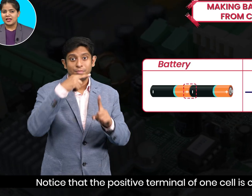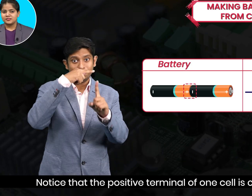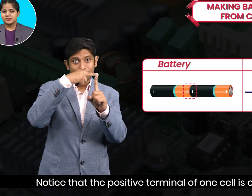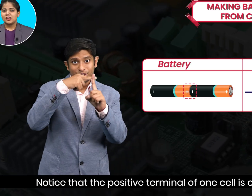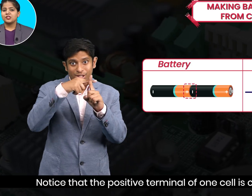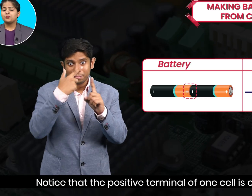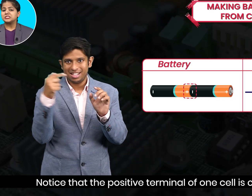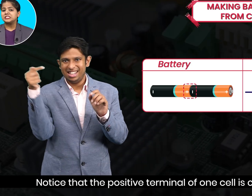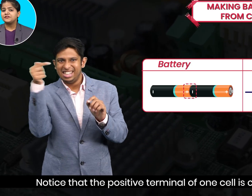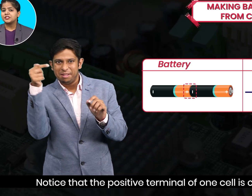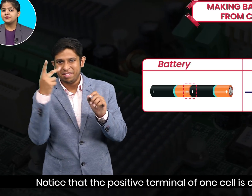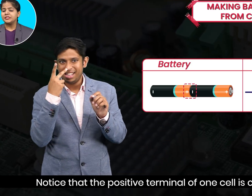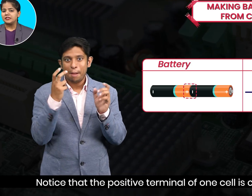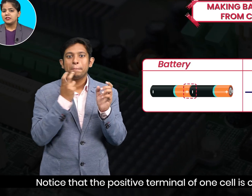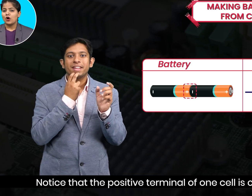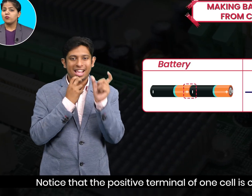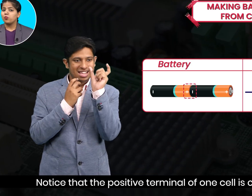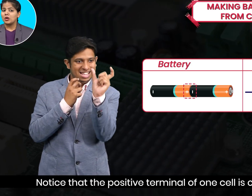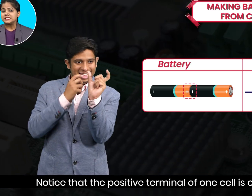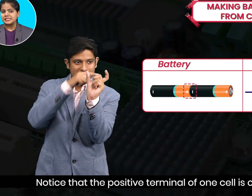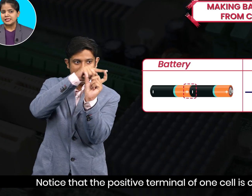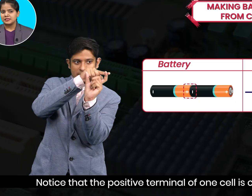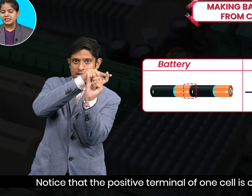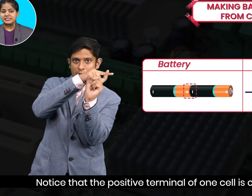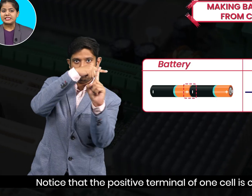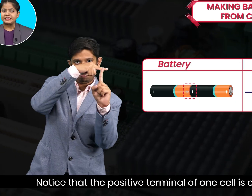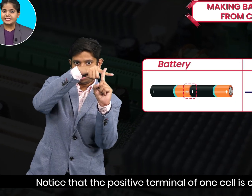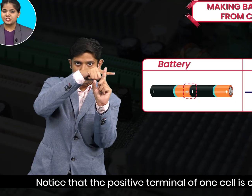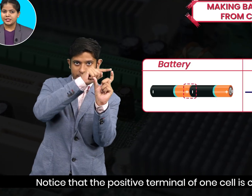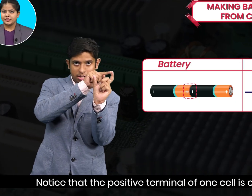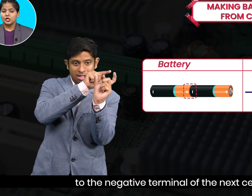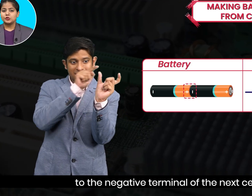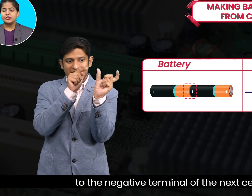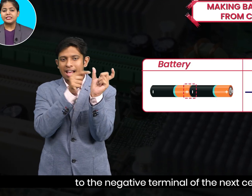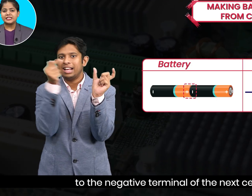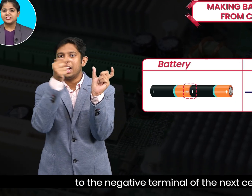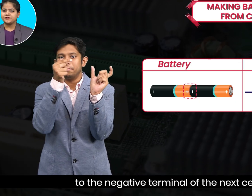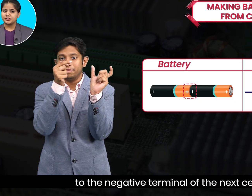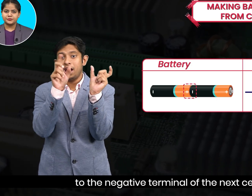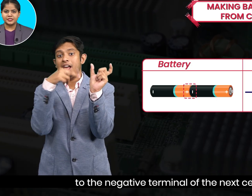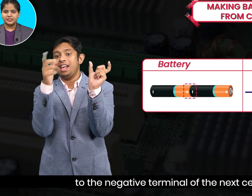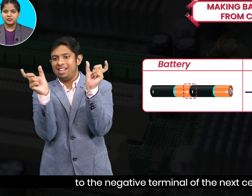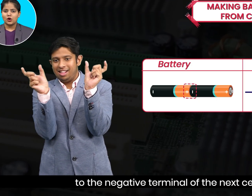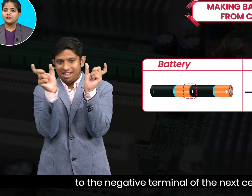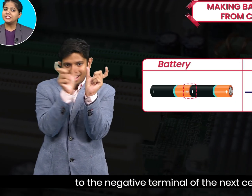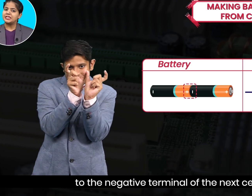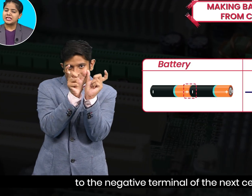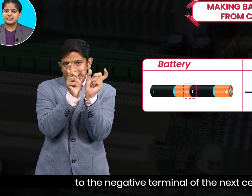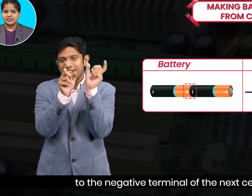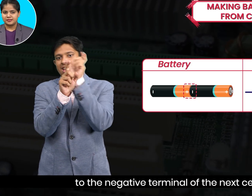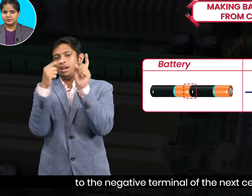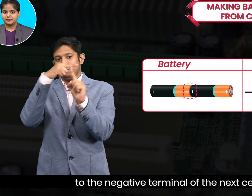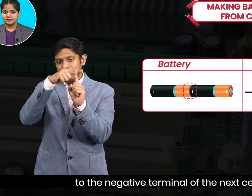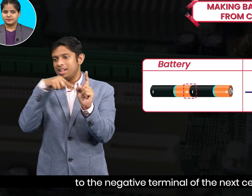Notice that the positive terminal of one cell is connected to the negative terminal